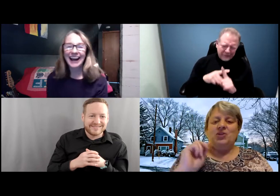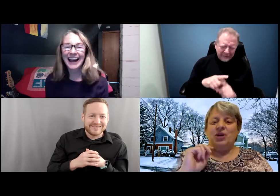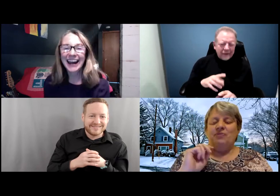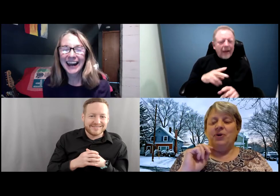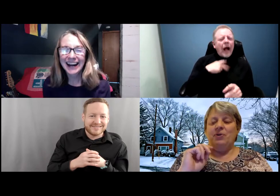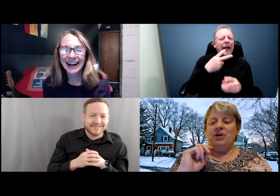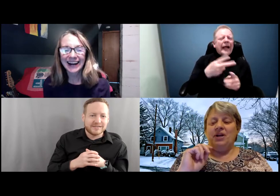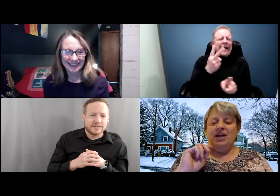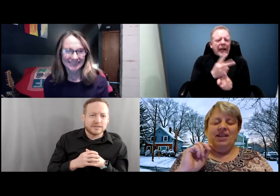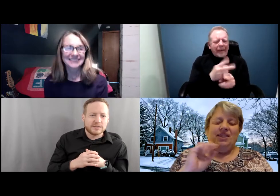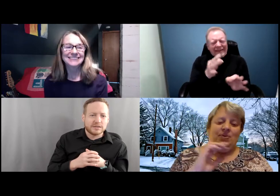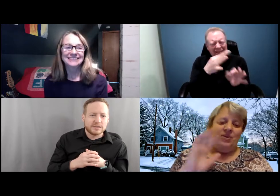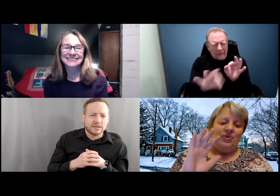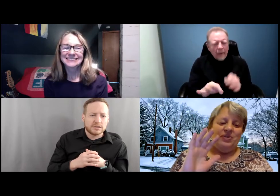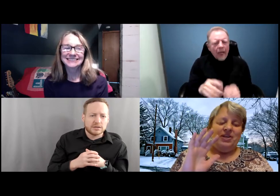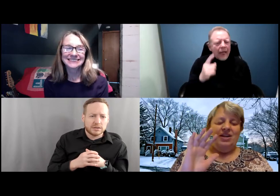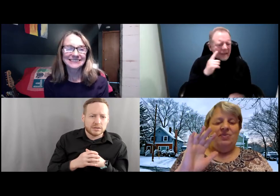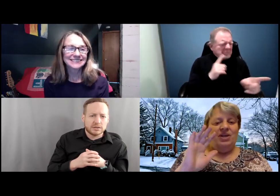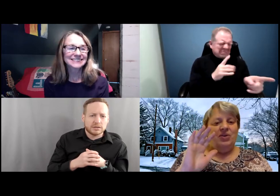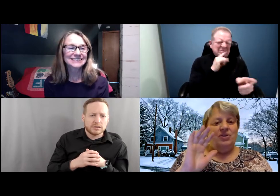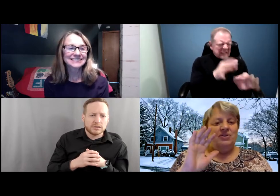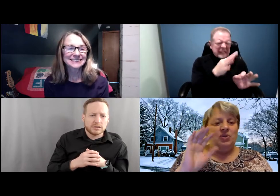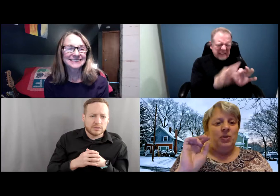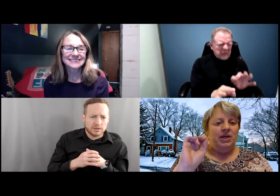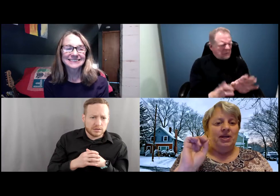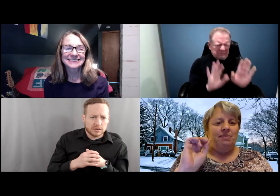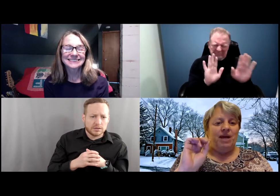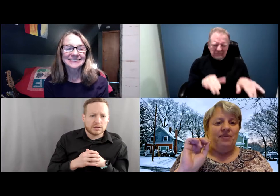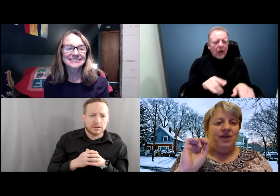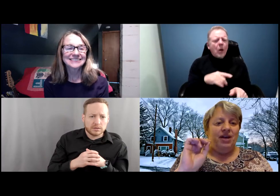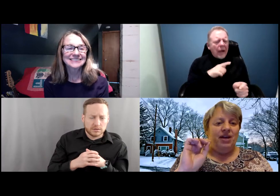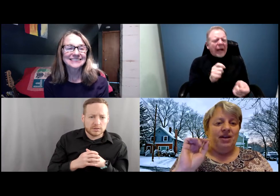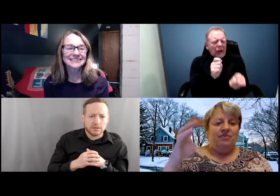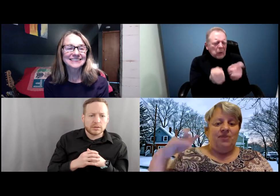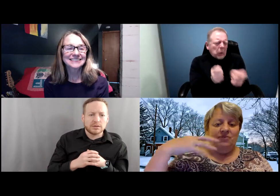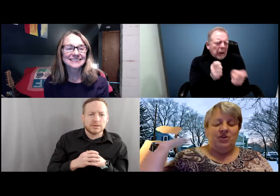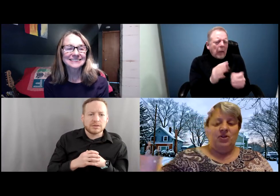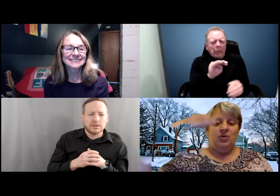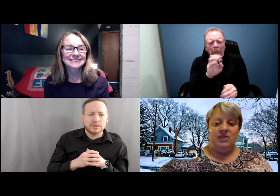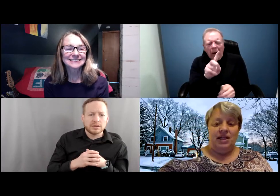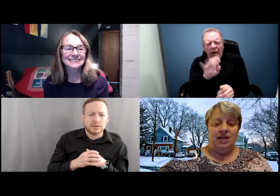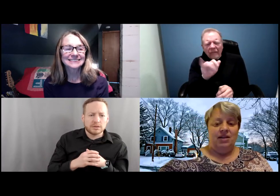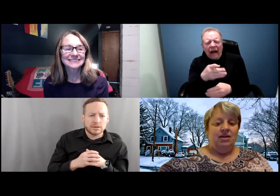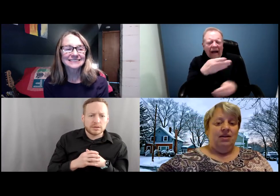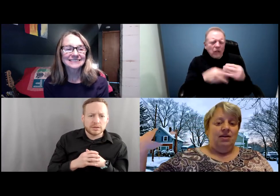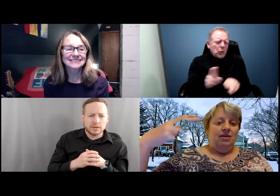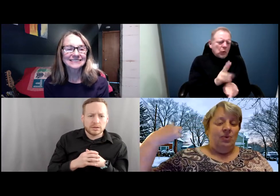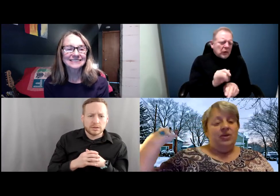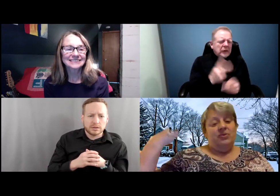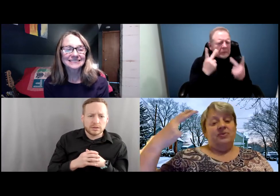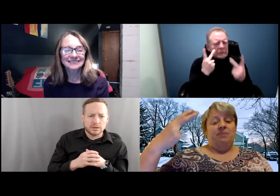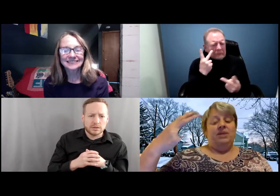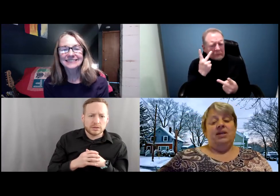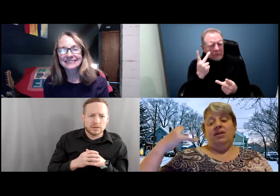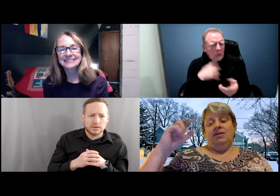and straightforward, and I think we use it. We can always tweak it and modify if after using it, we